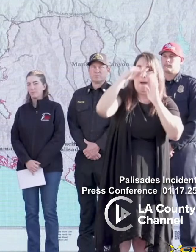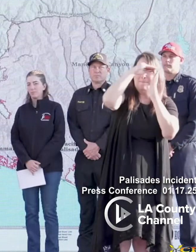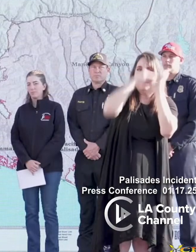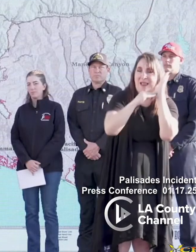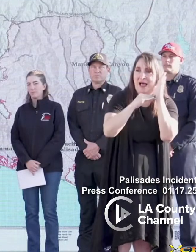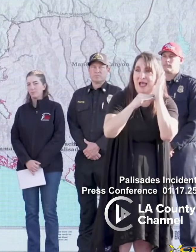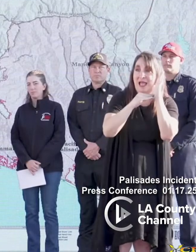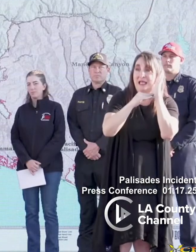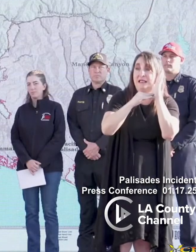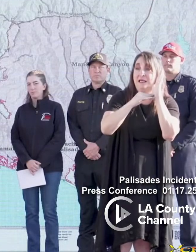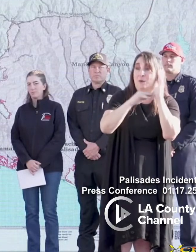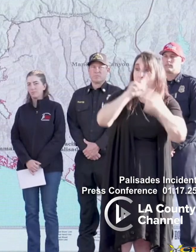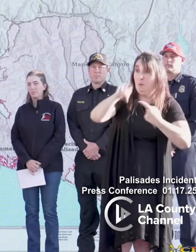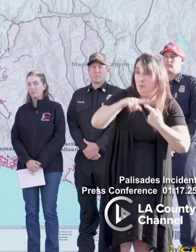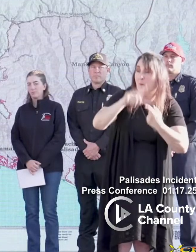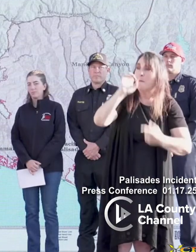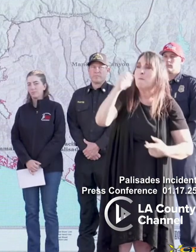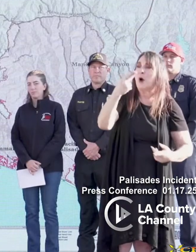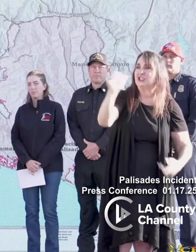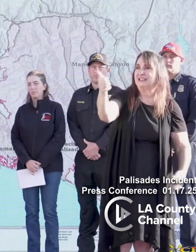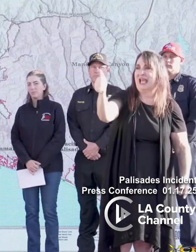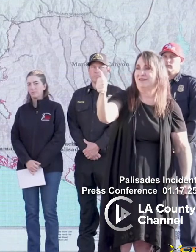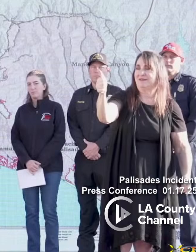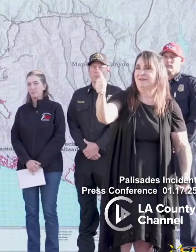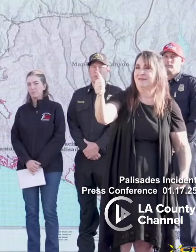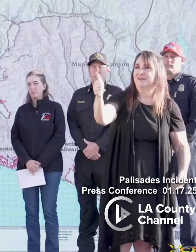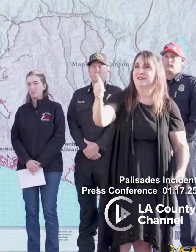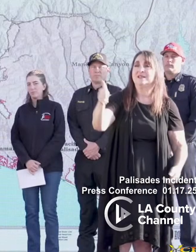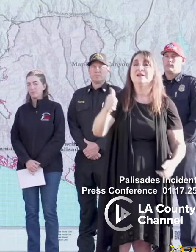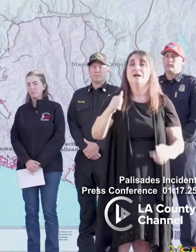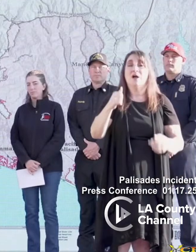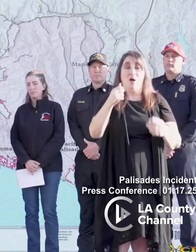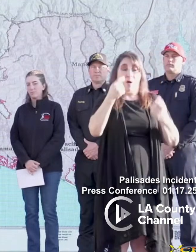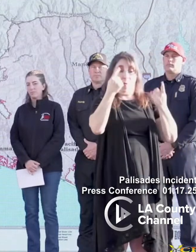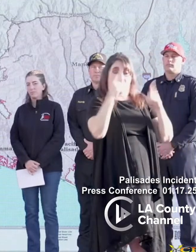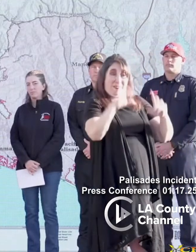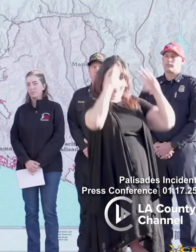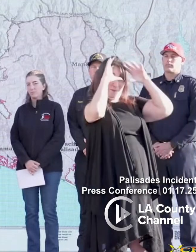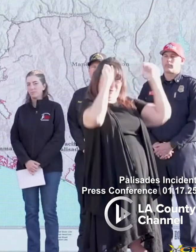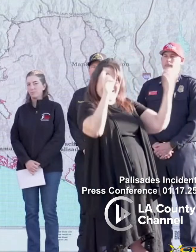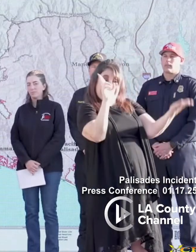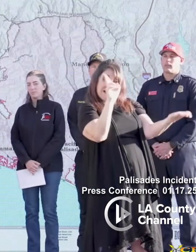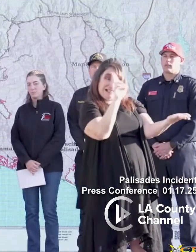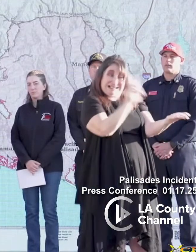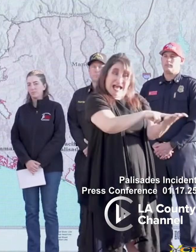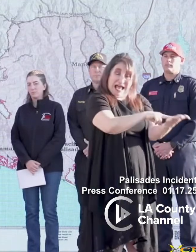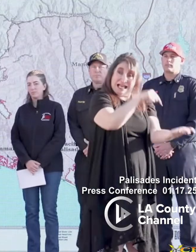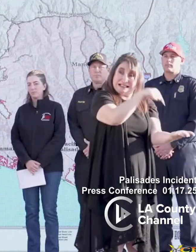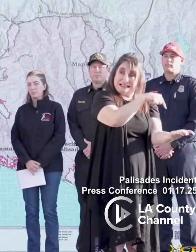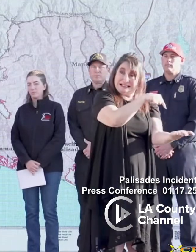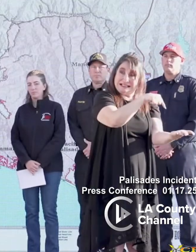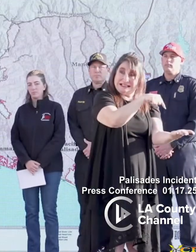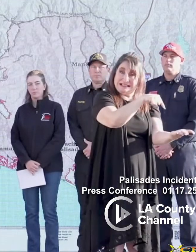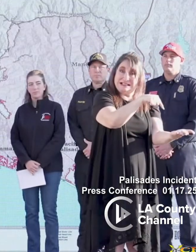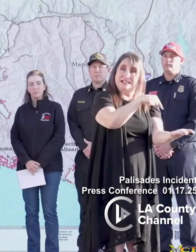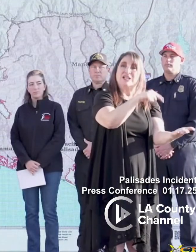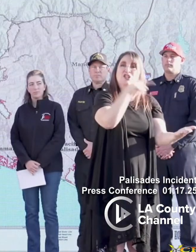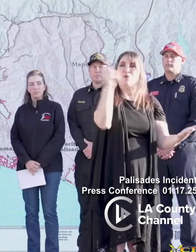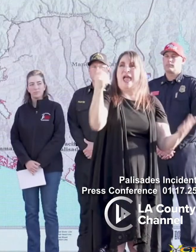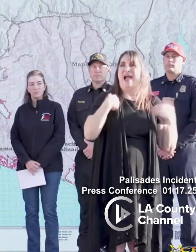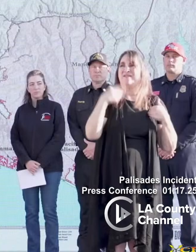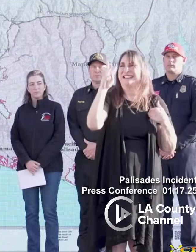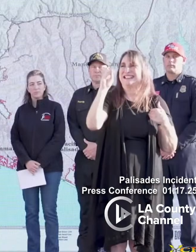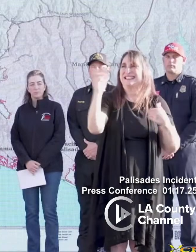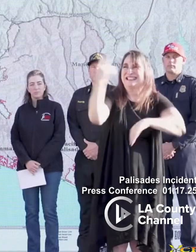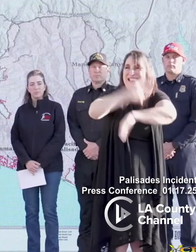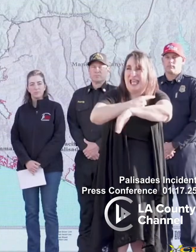March 10th. You only have 60 days from the time the president signs that. That is March 10th. And from